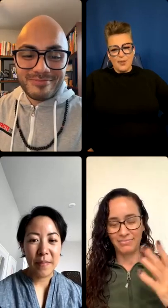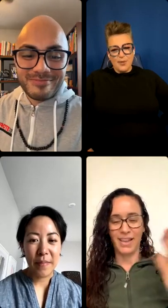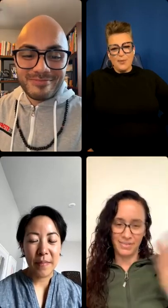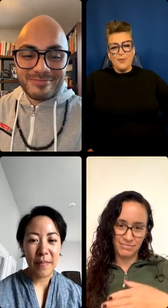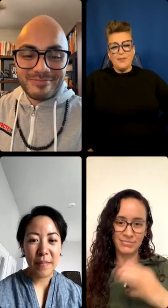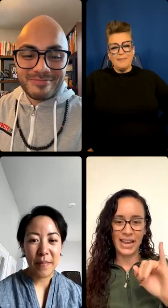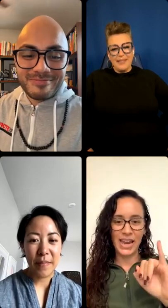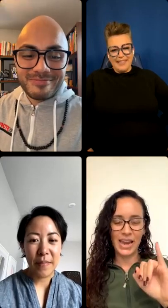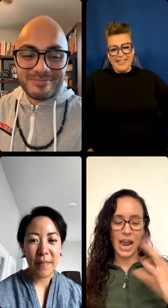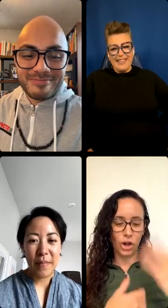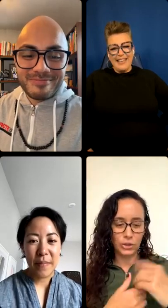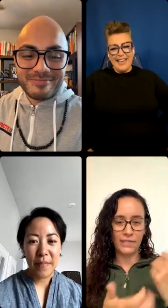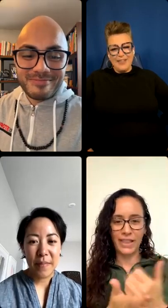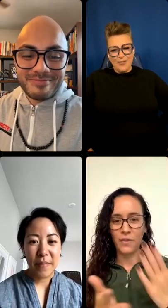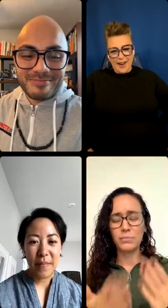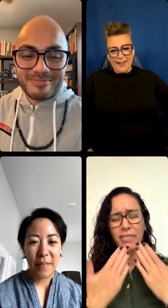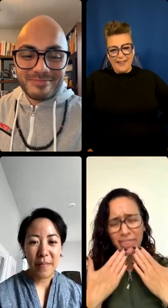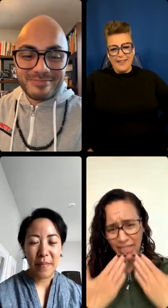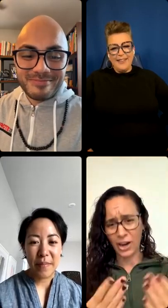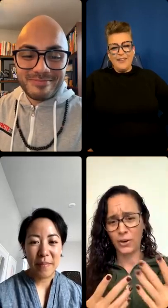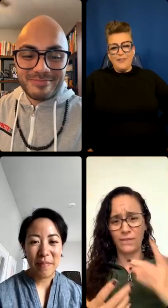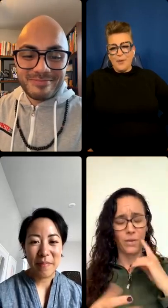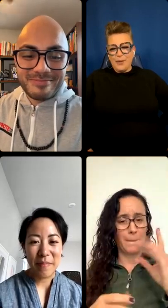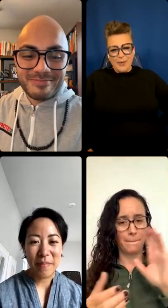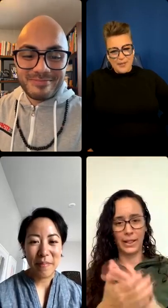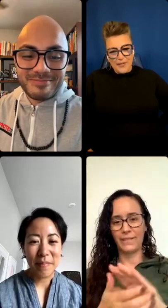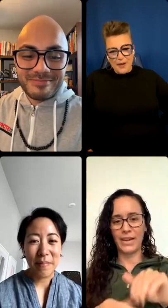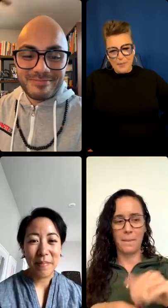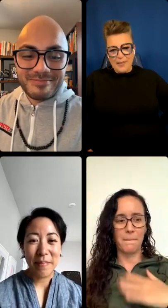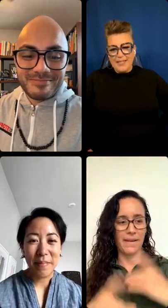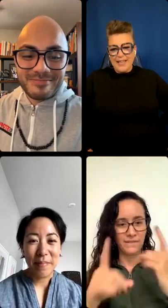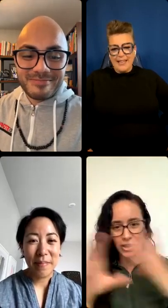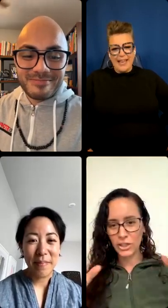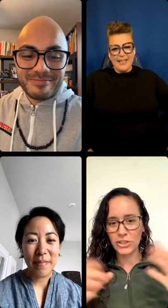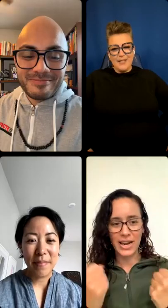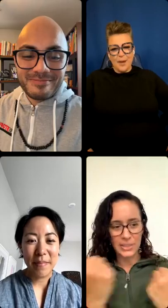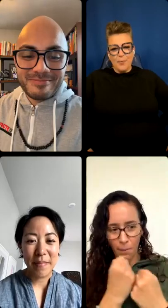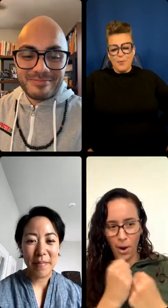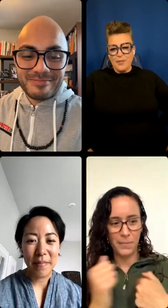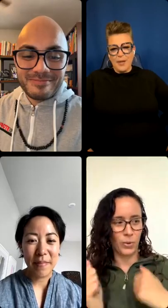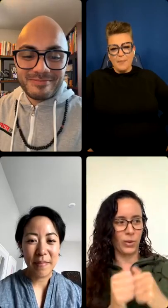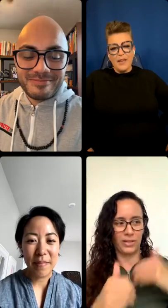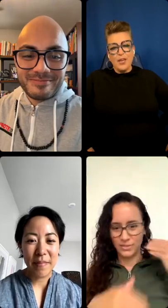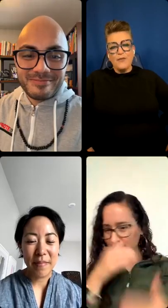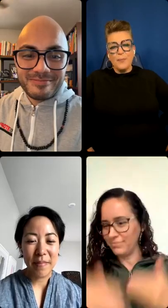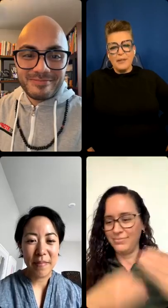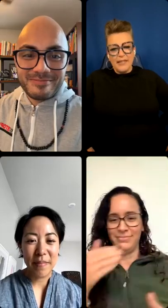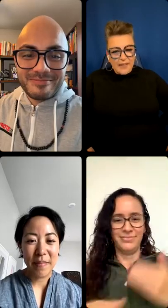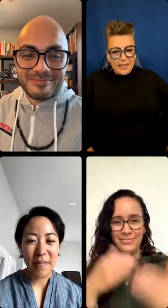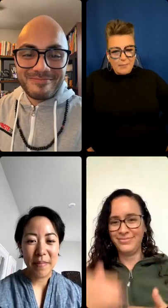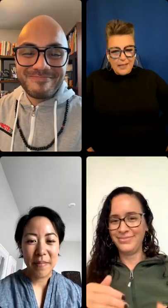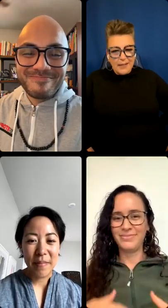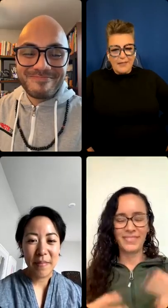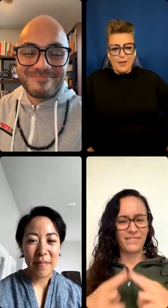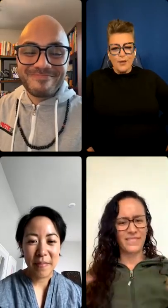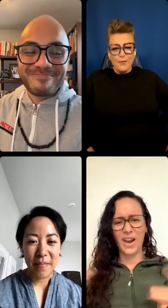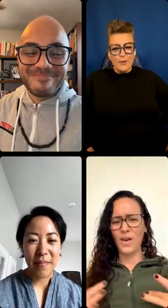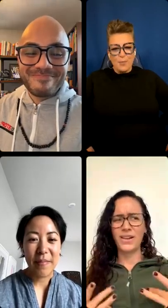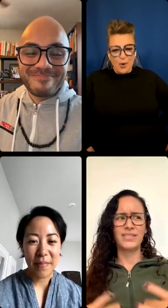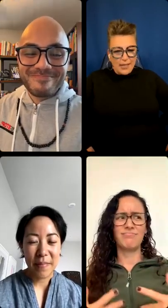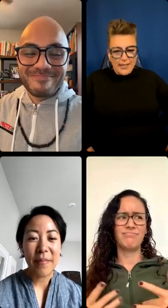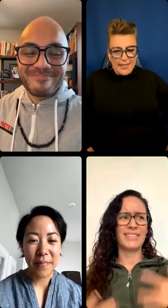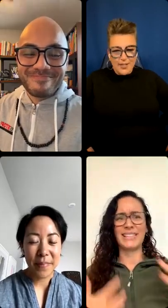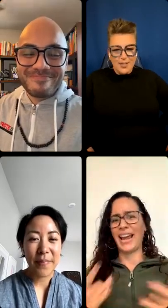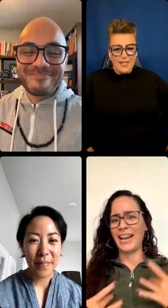especially to Melody and Greg from Inclusive Therapists and Can't Stop, Won't Stop. Thank you for believing in me. Thank you